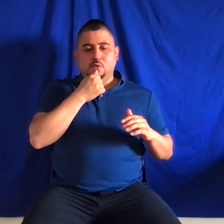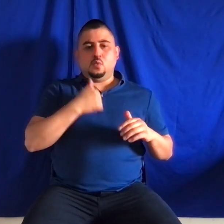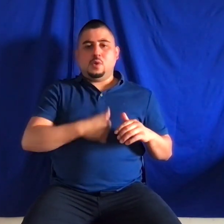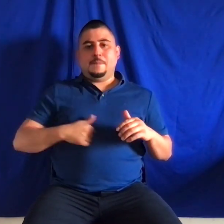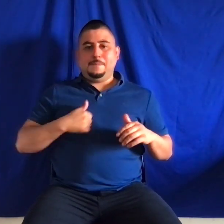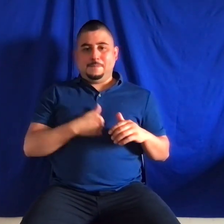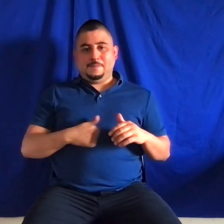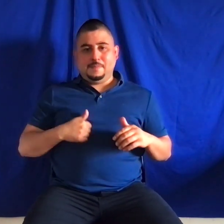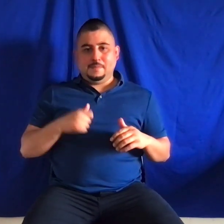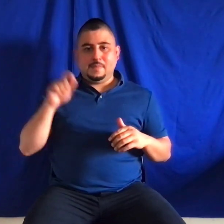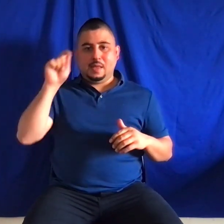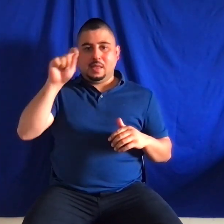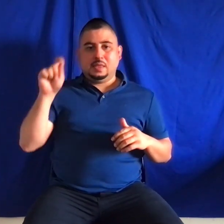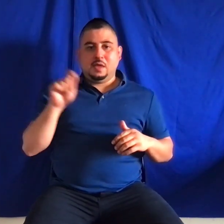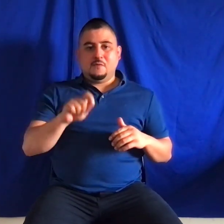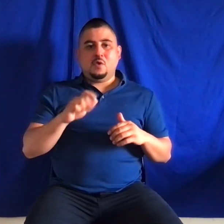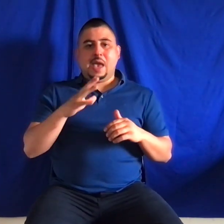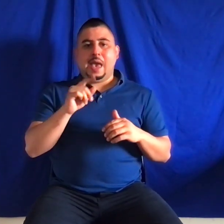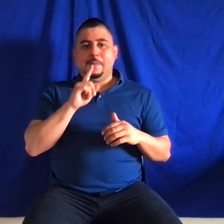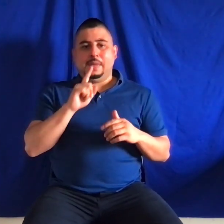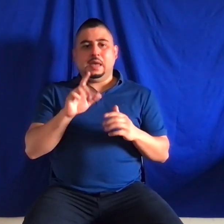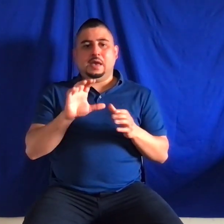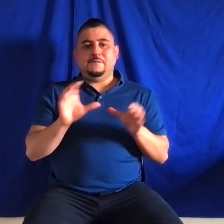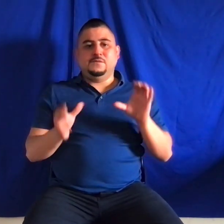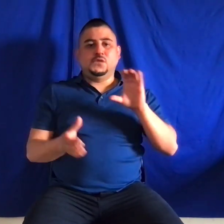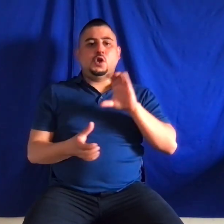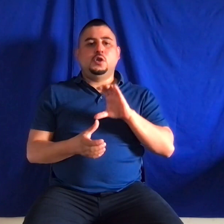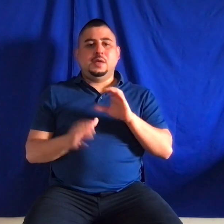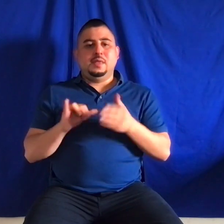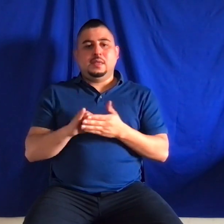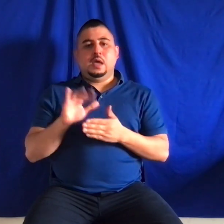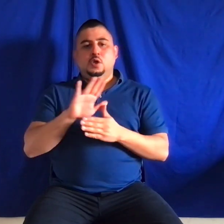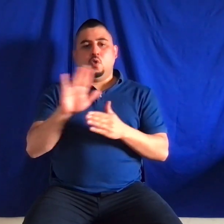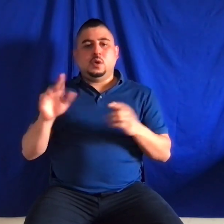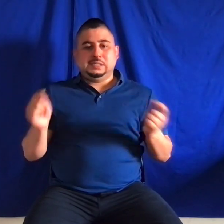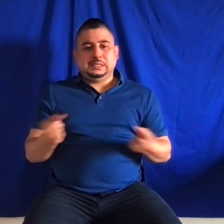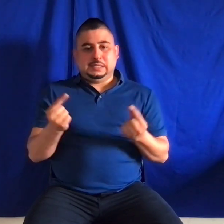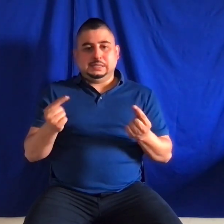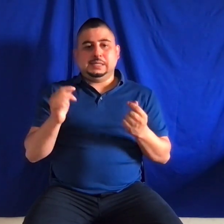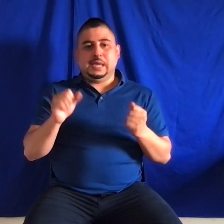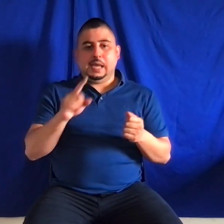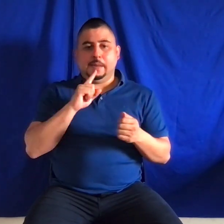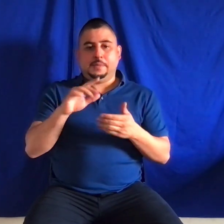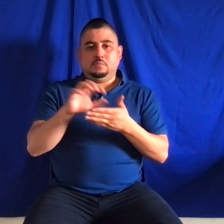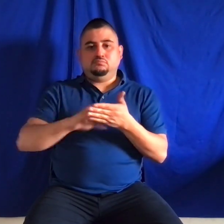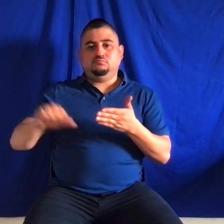therefore, and be converted, that your sins may be wiped away."